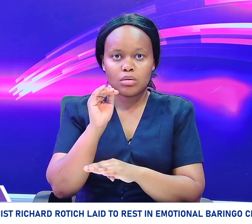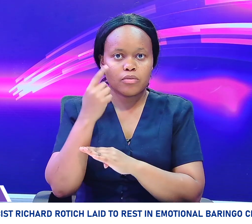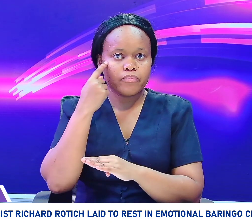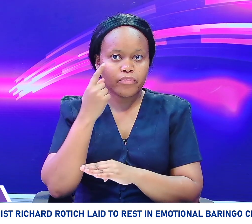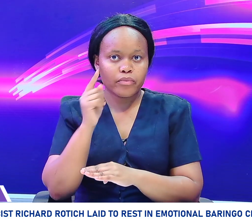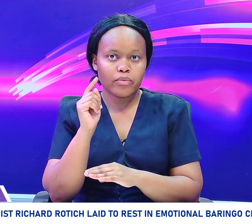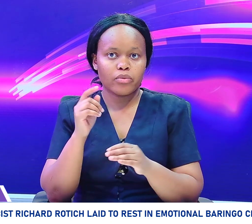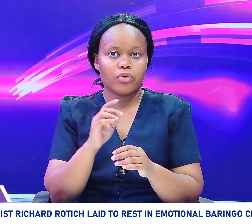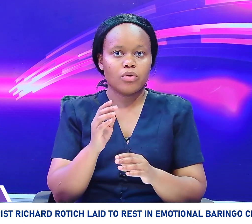The